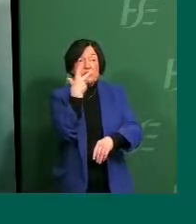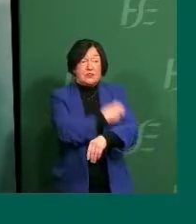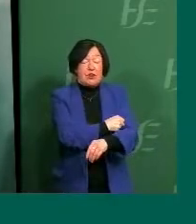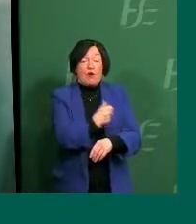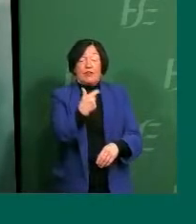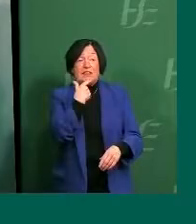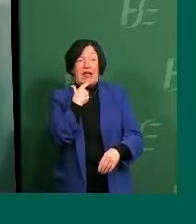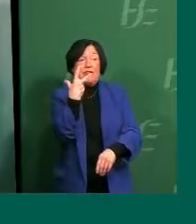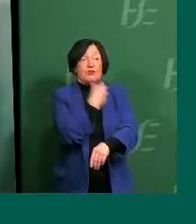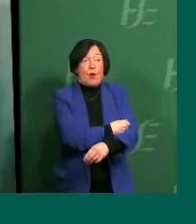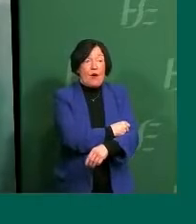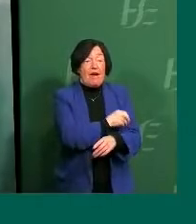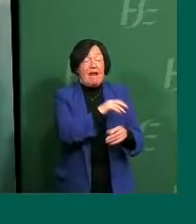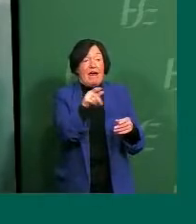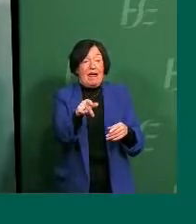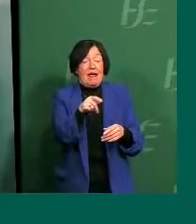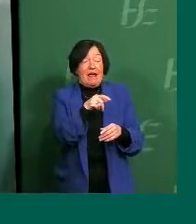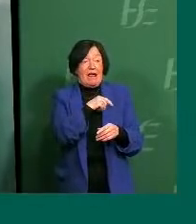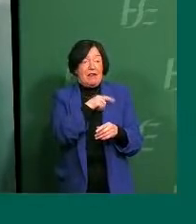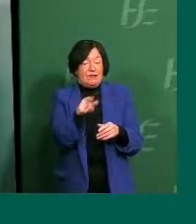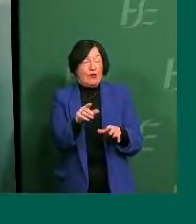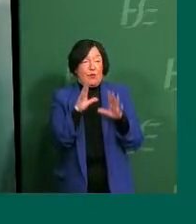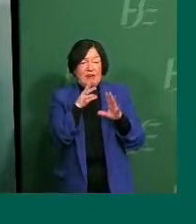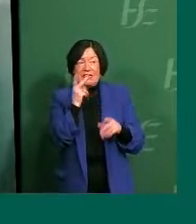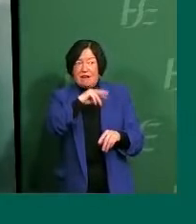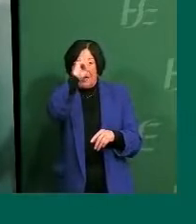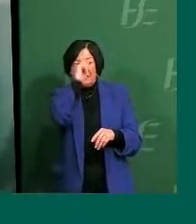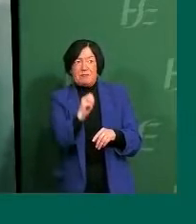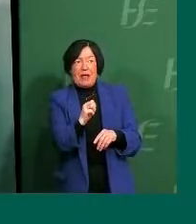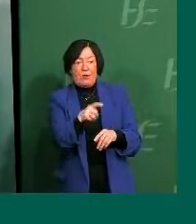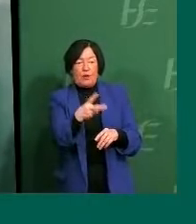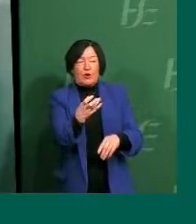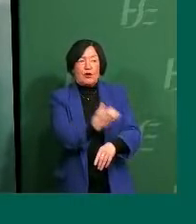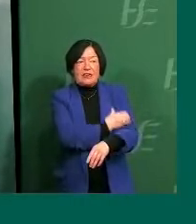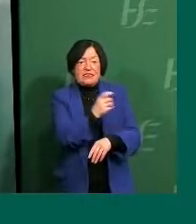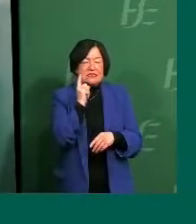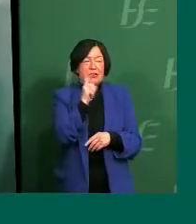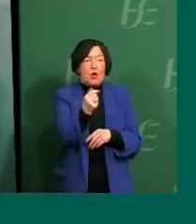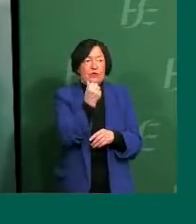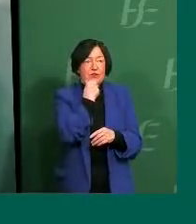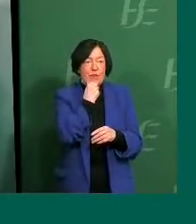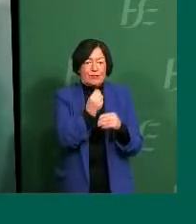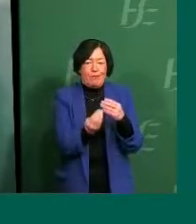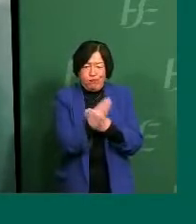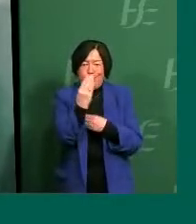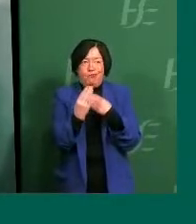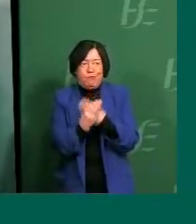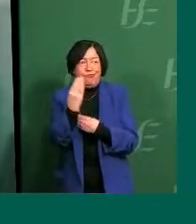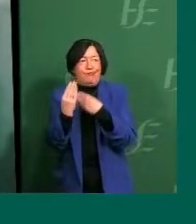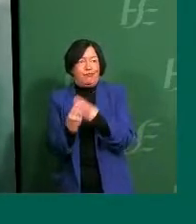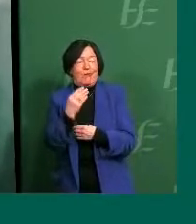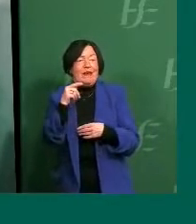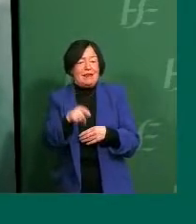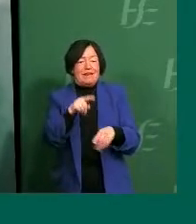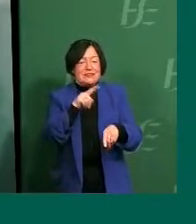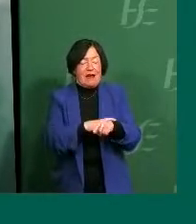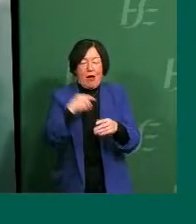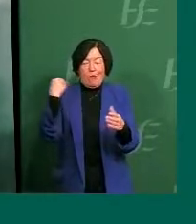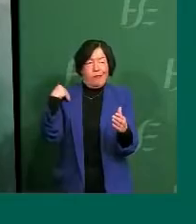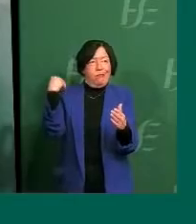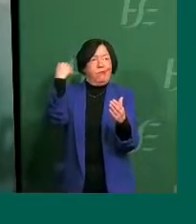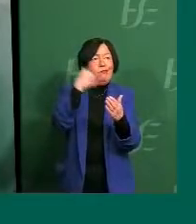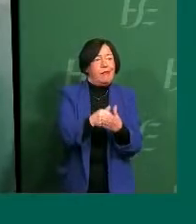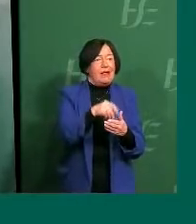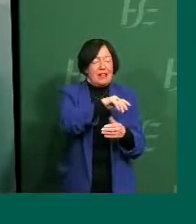dose 2, and that's really impressive. We hadn't anticipated we'd be continuing to see those numbers coming through, given the passage of time since